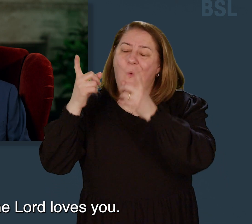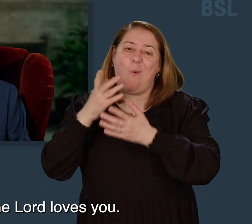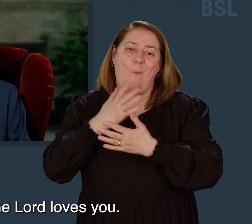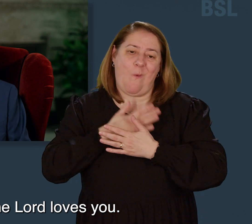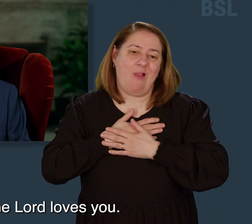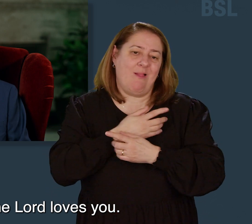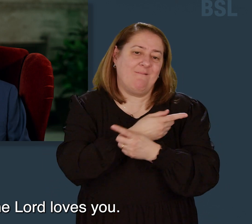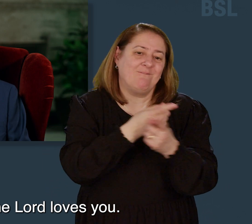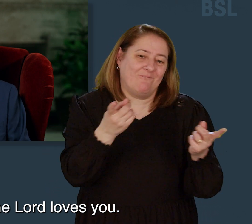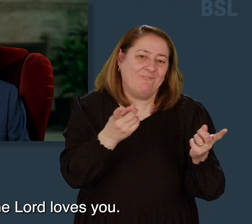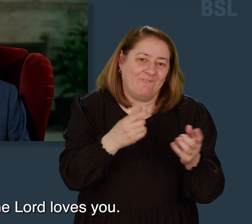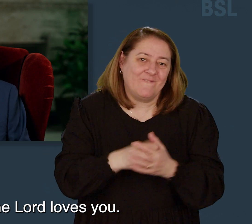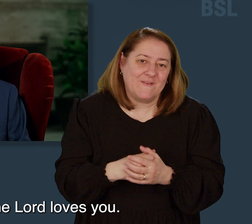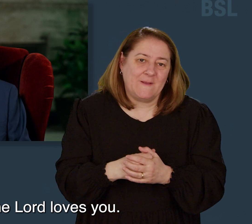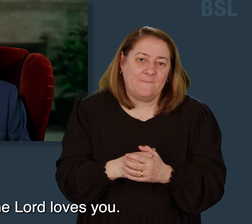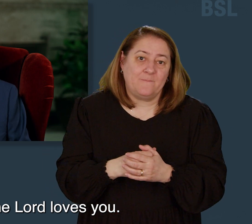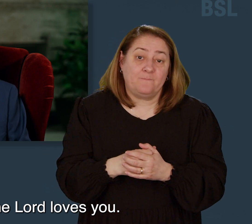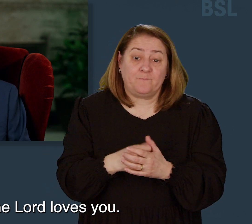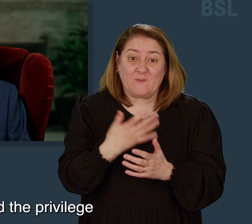Lord loves you.